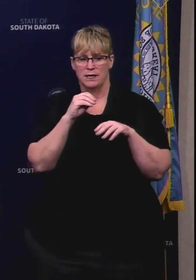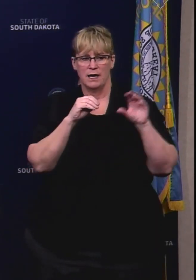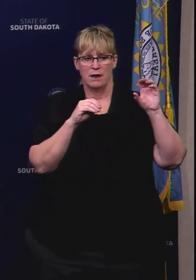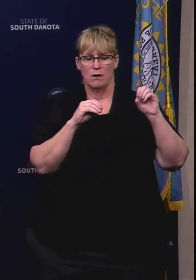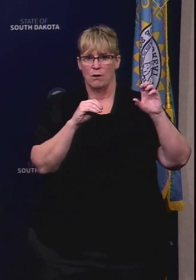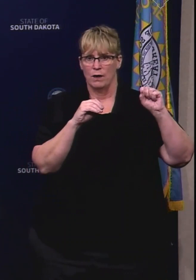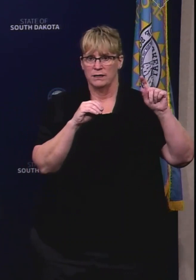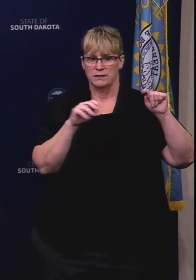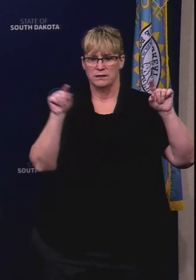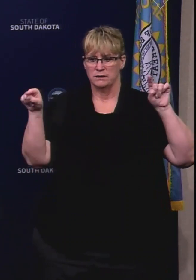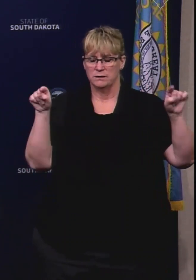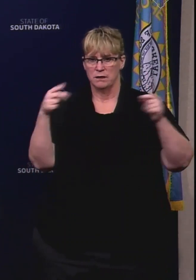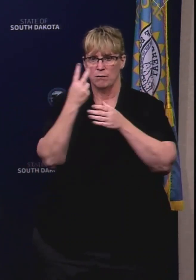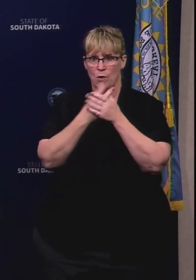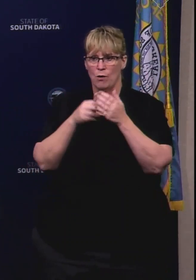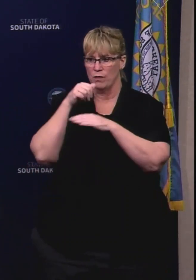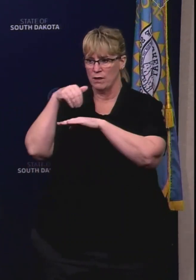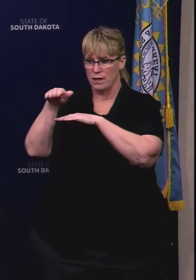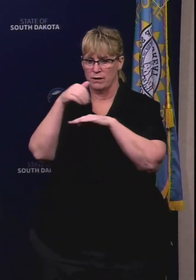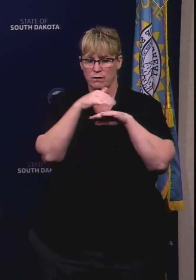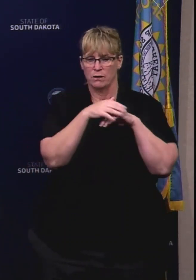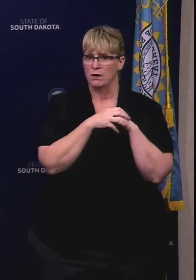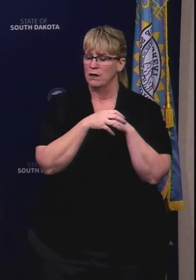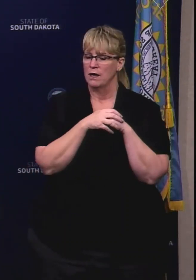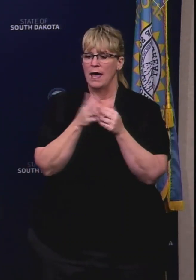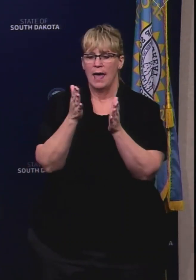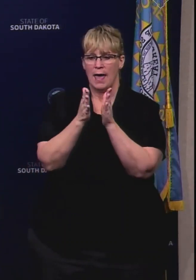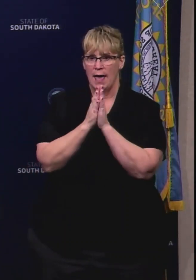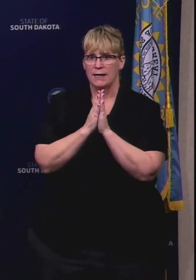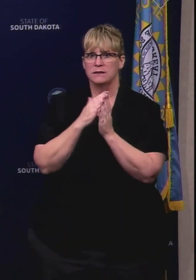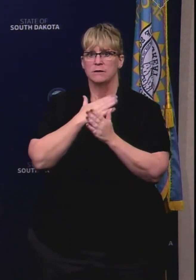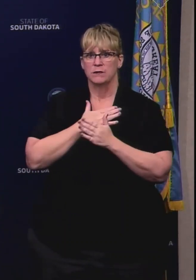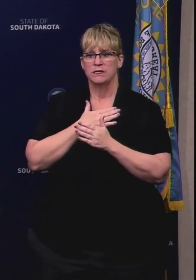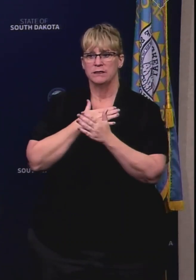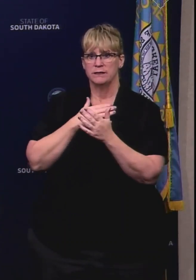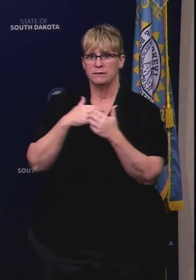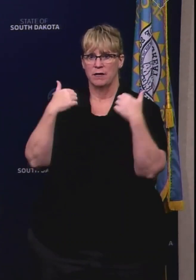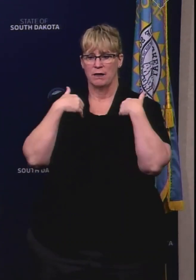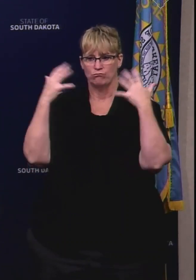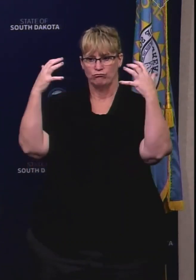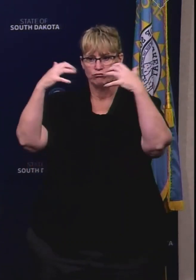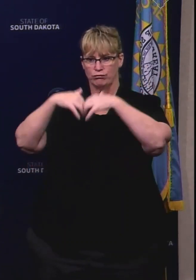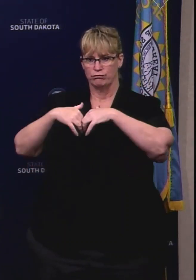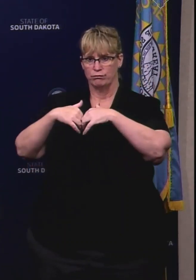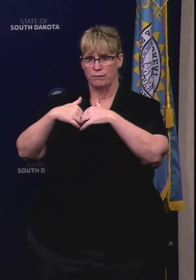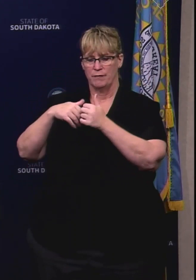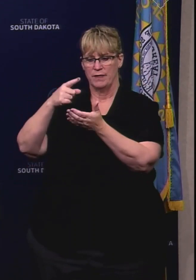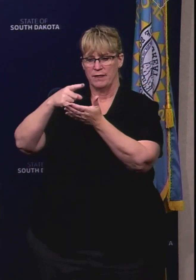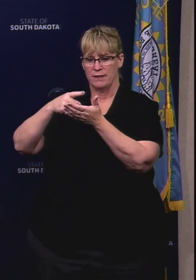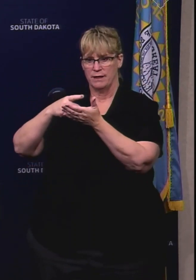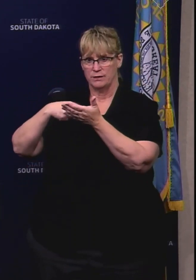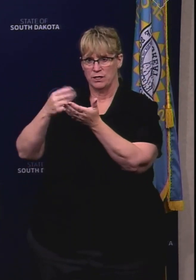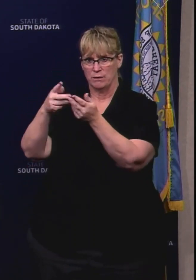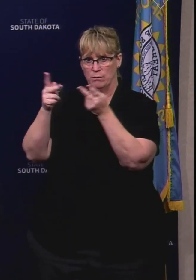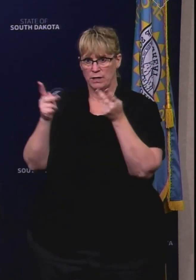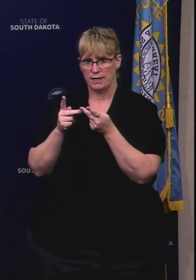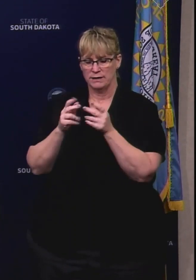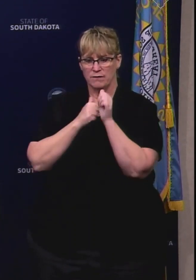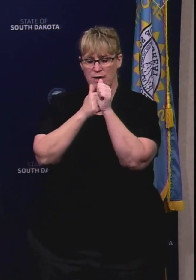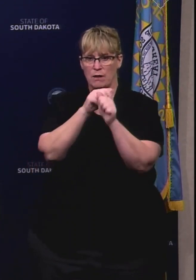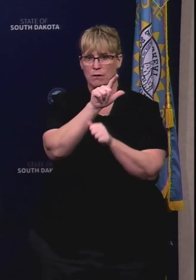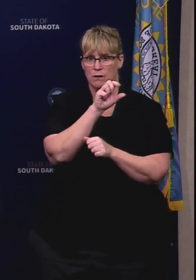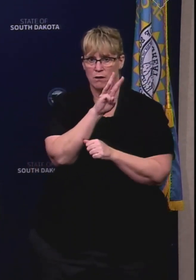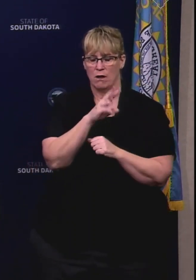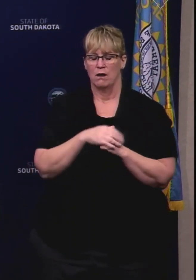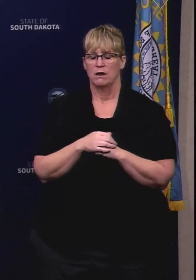Sioux, talking and asking and telling them to remove these checkpoints to be in compliance with the law. Following